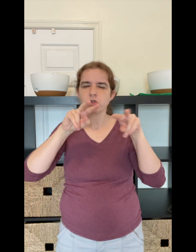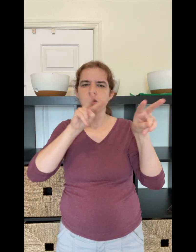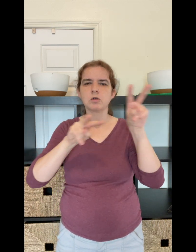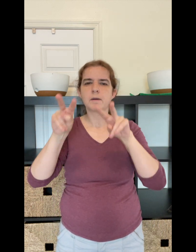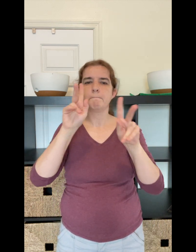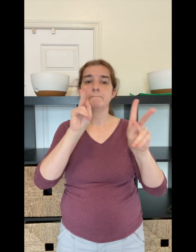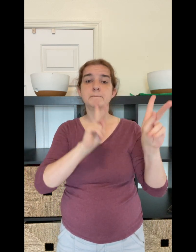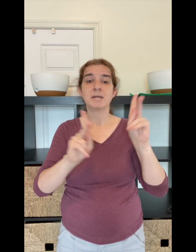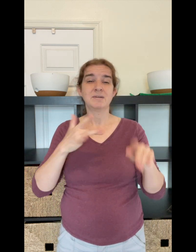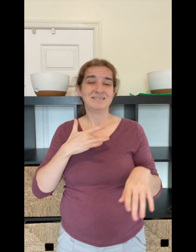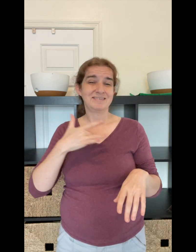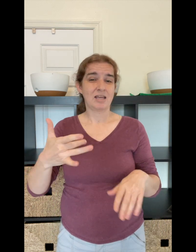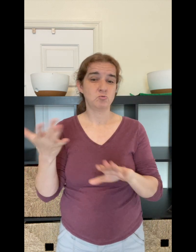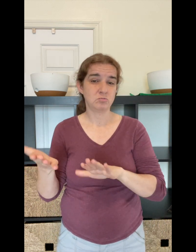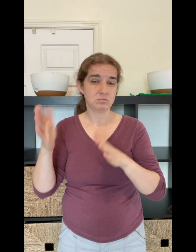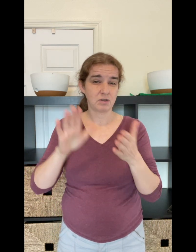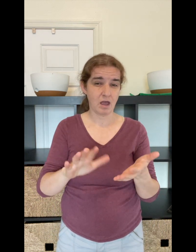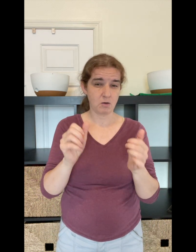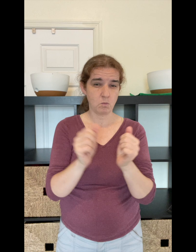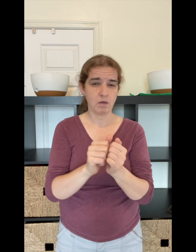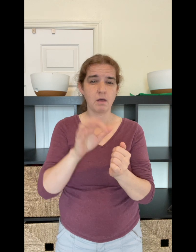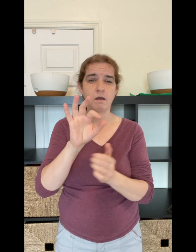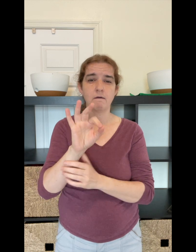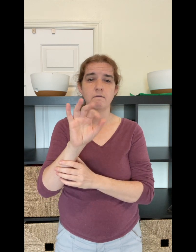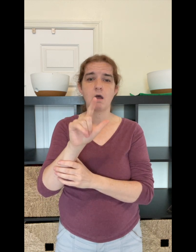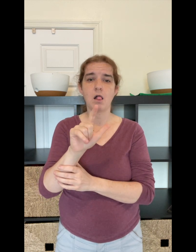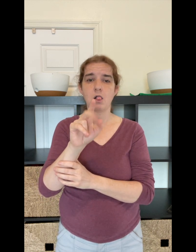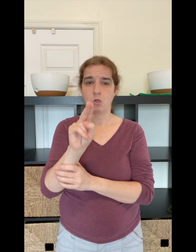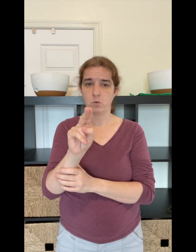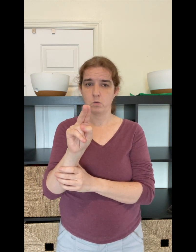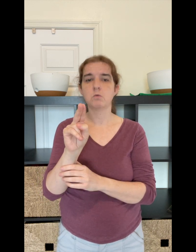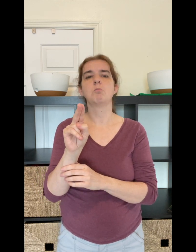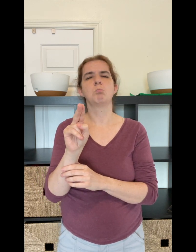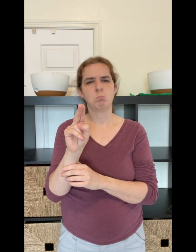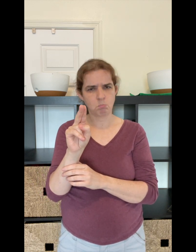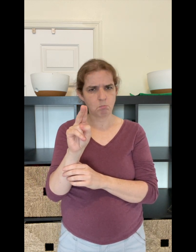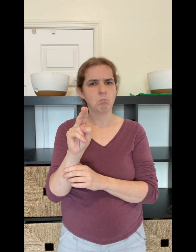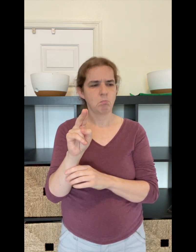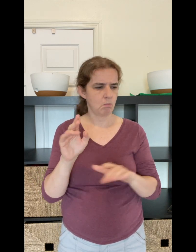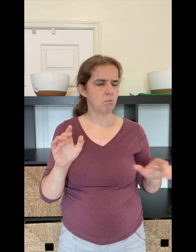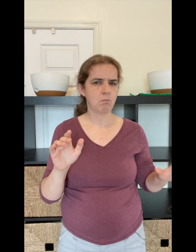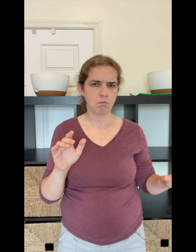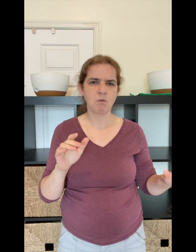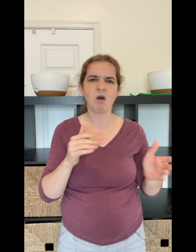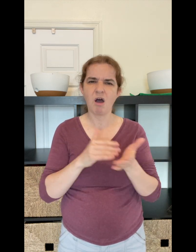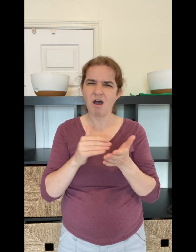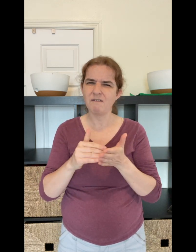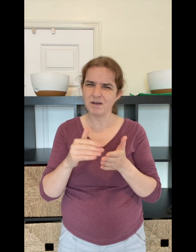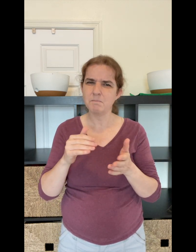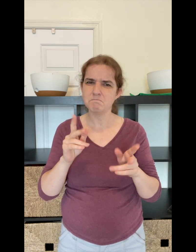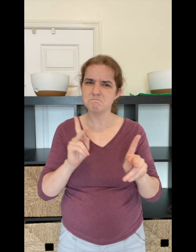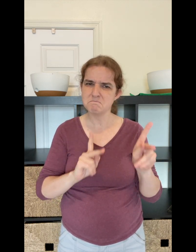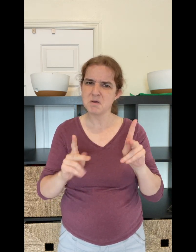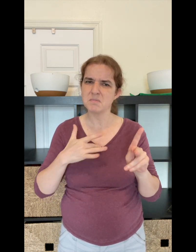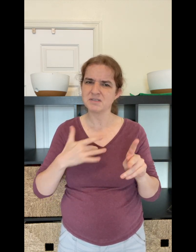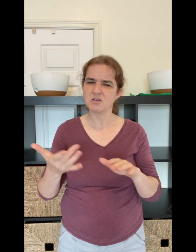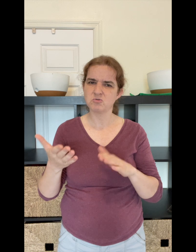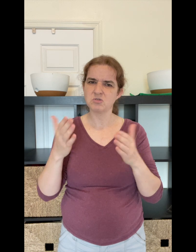We have a study and we're analyzing and we're looking at people who tend to die from the flu. Okay, all right. So